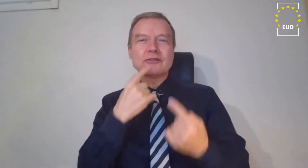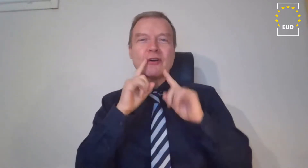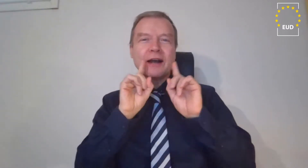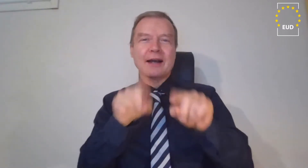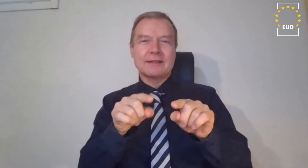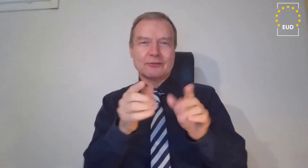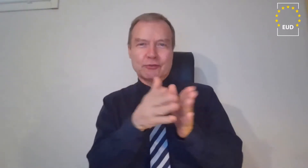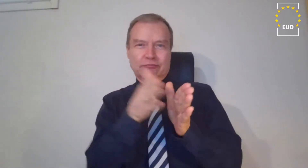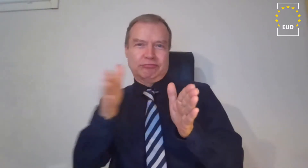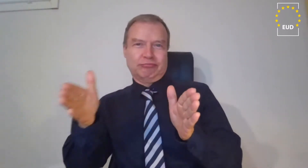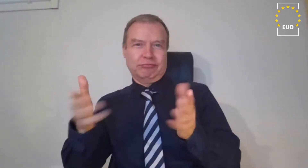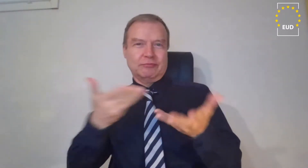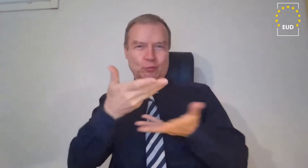Service Directive,